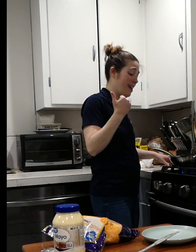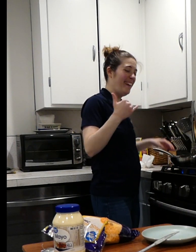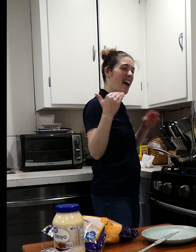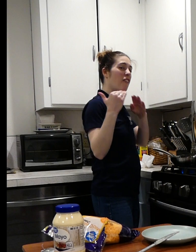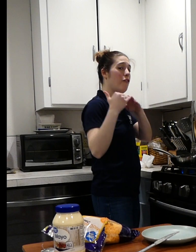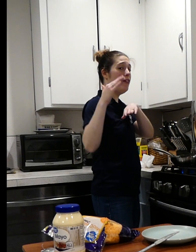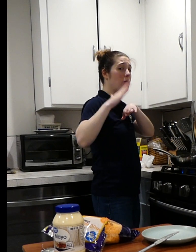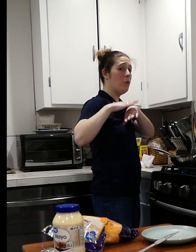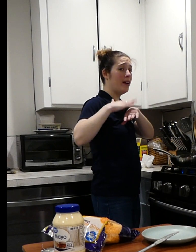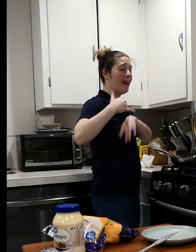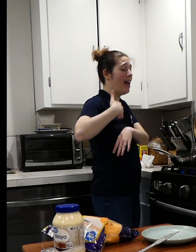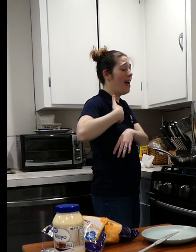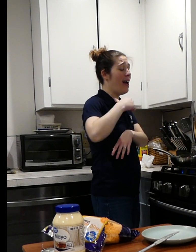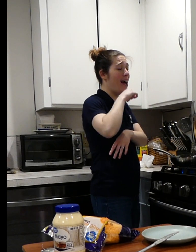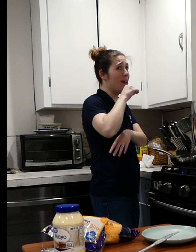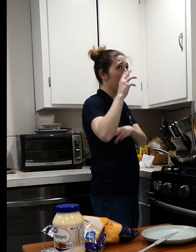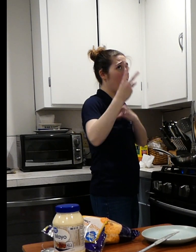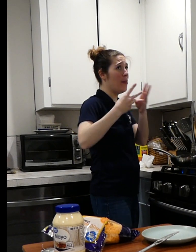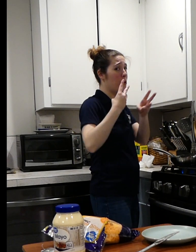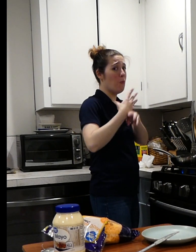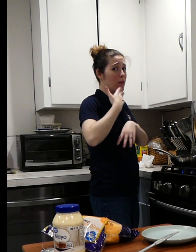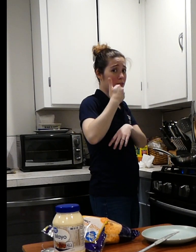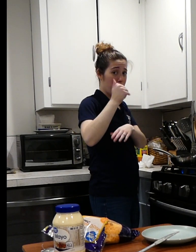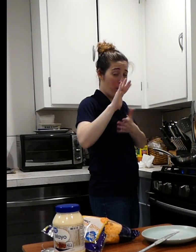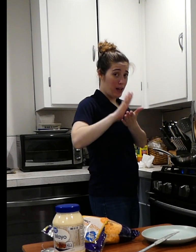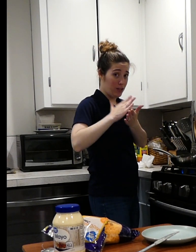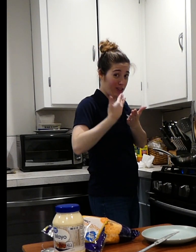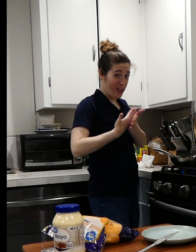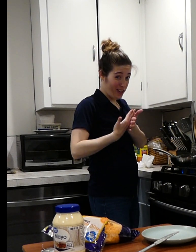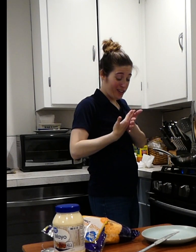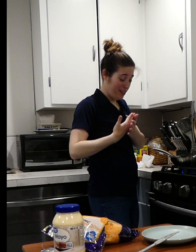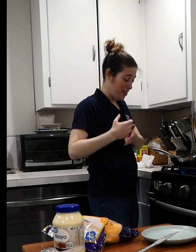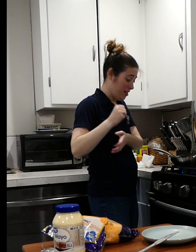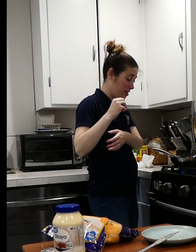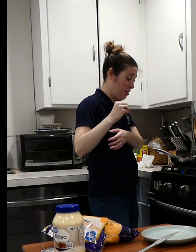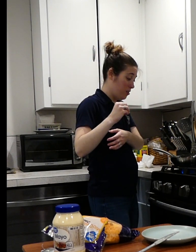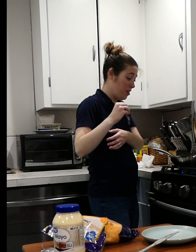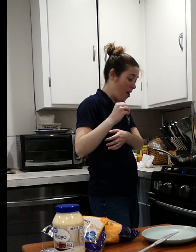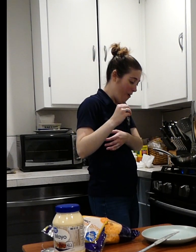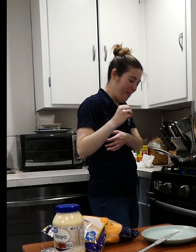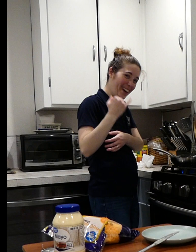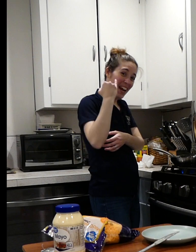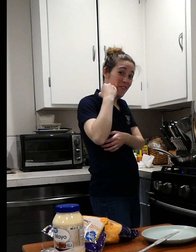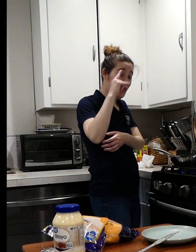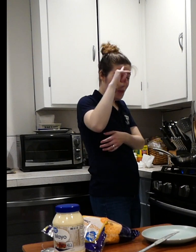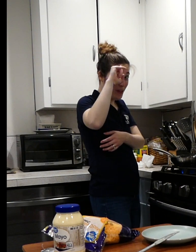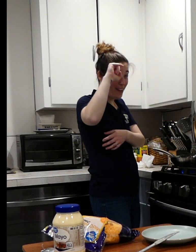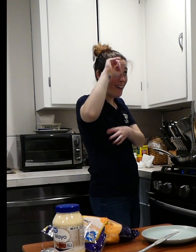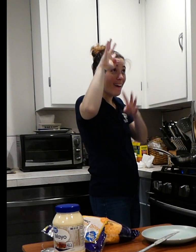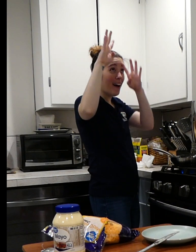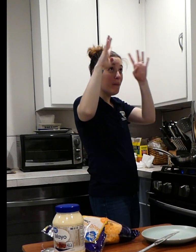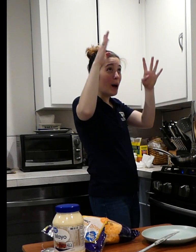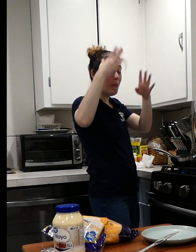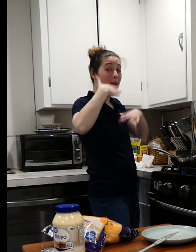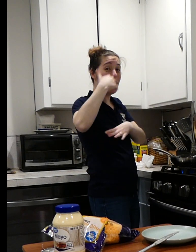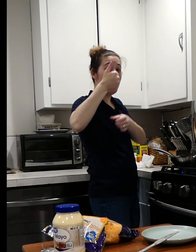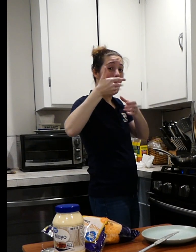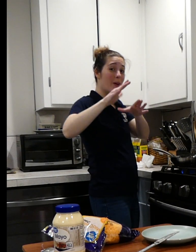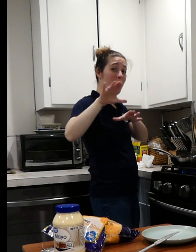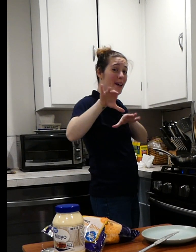Now, fair warning, I am not the world's best cook. So, if you come up with a better way of